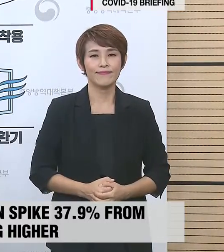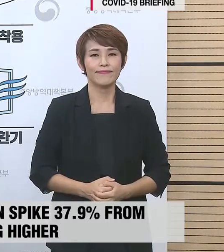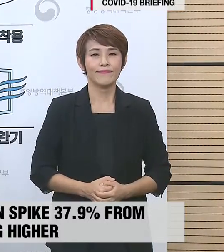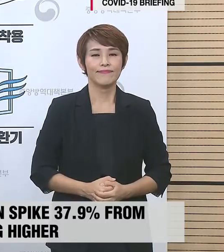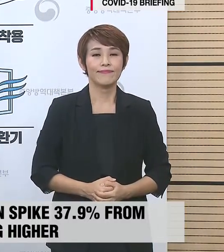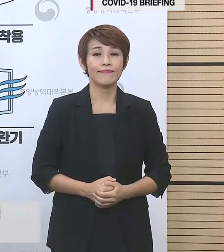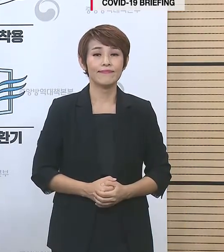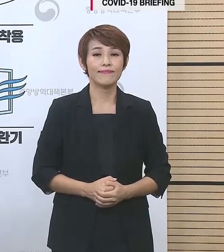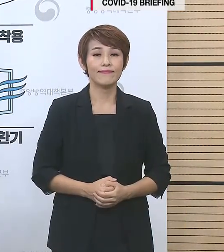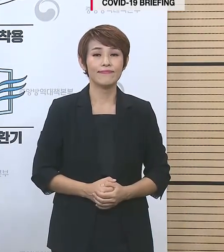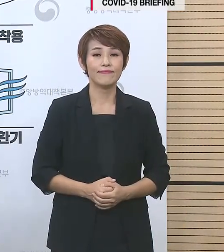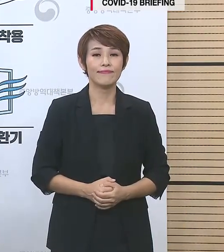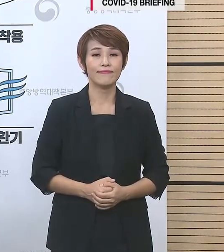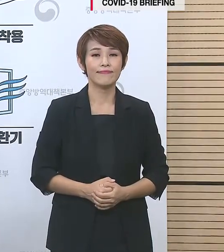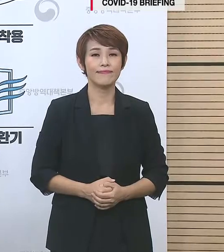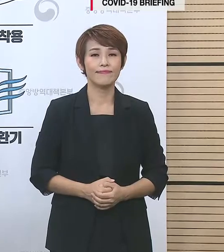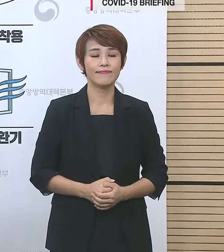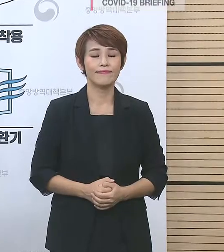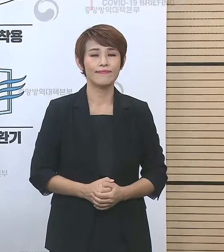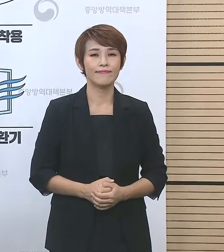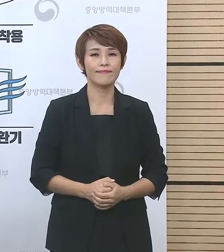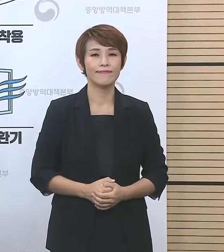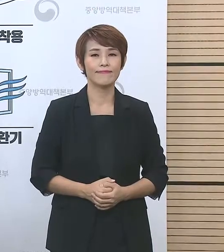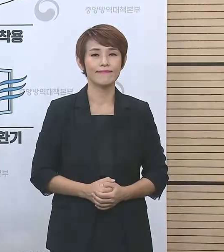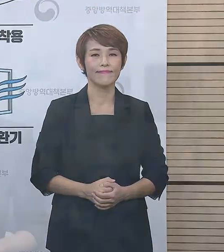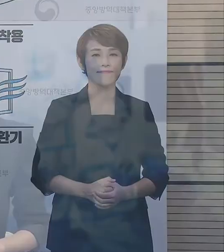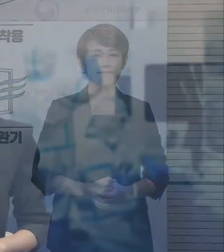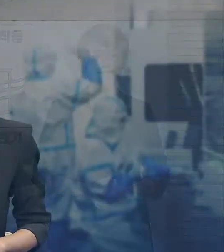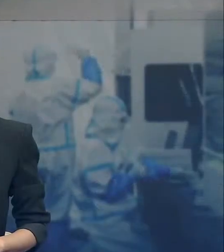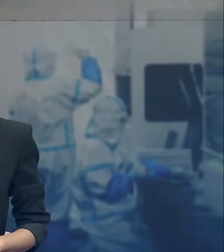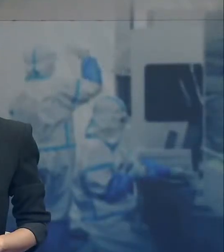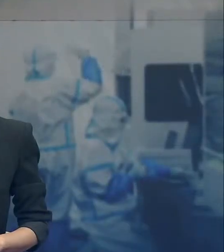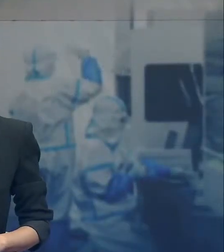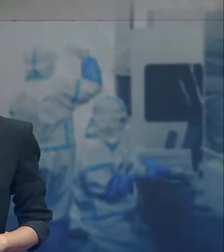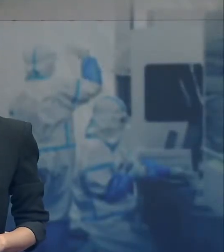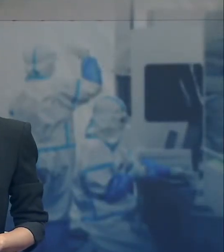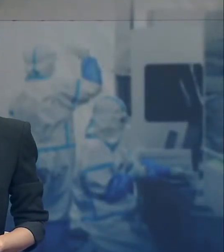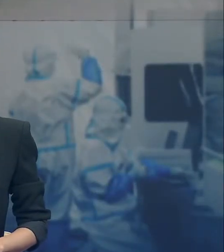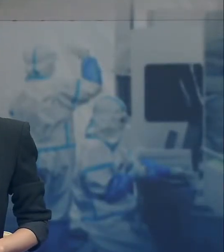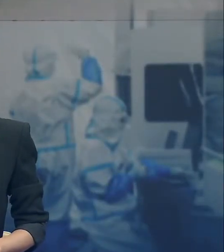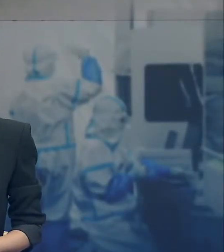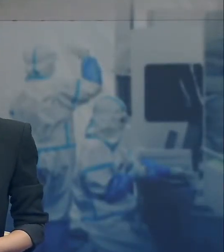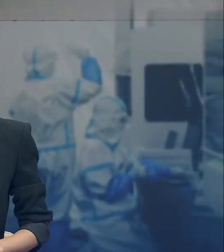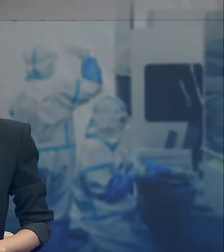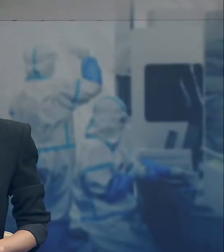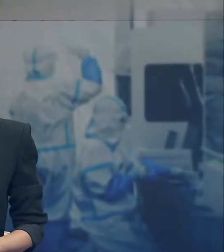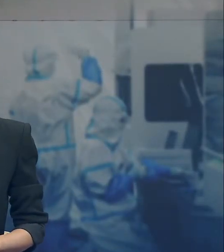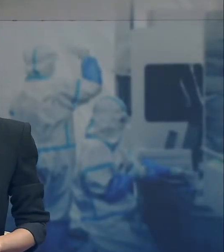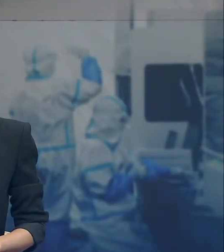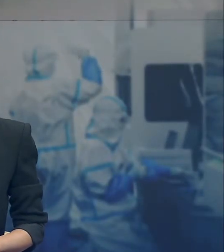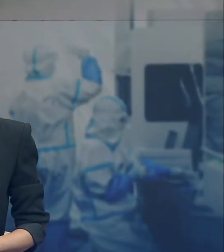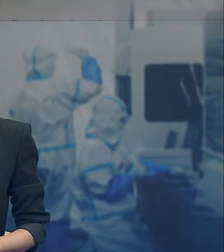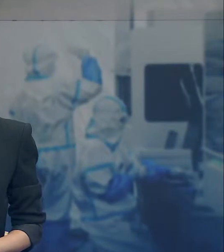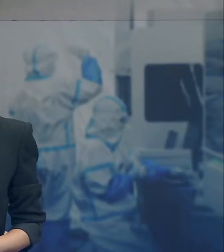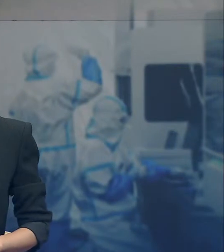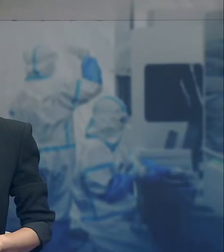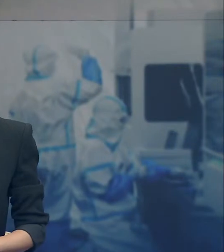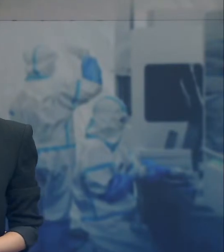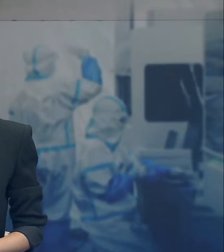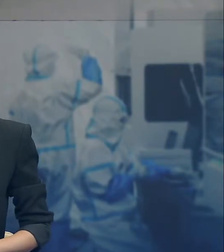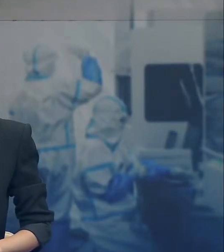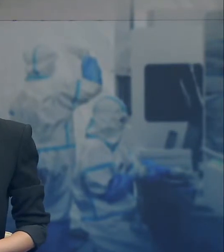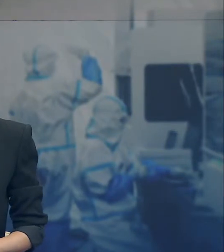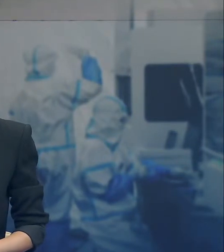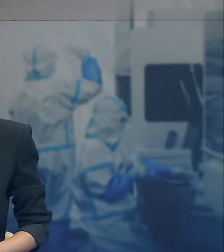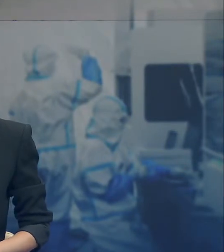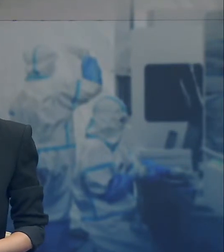you very much. Right, that was Park Young-taek with Thursday's afternoon briefing, and I have Soa